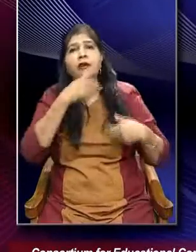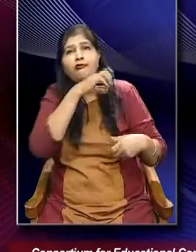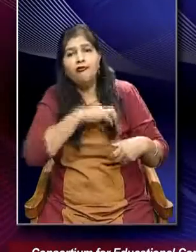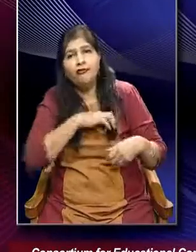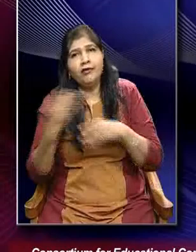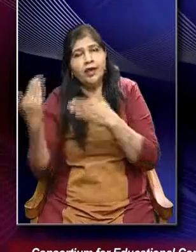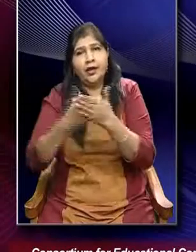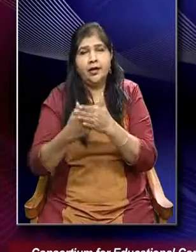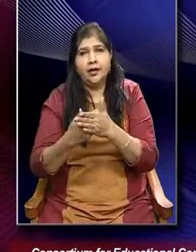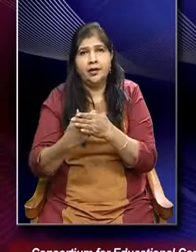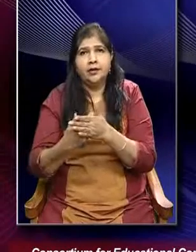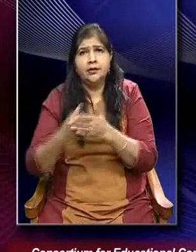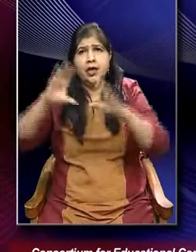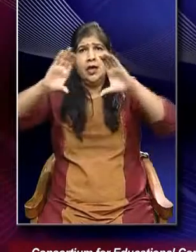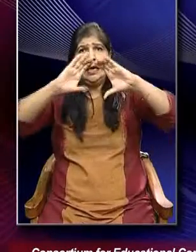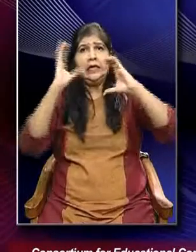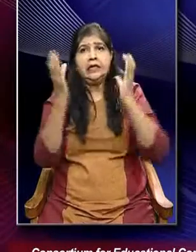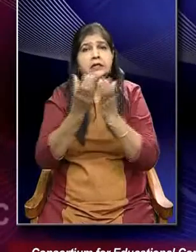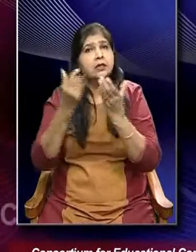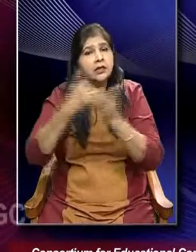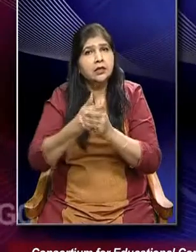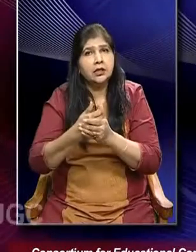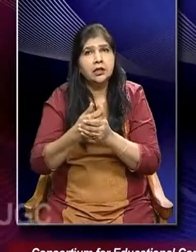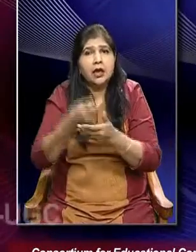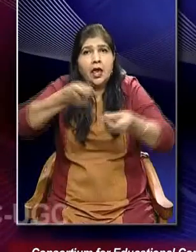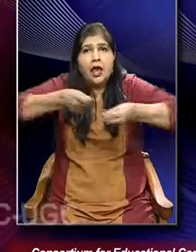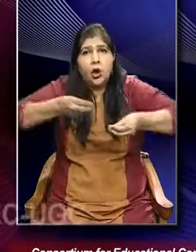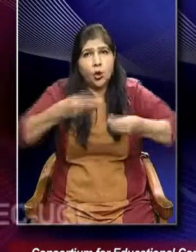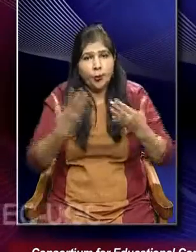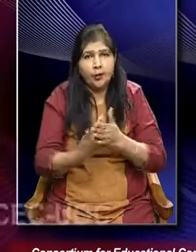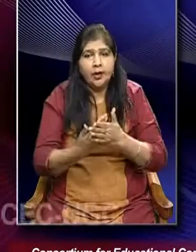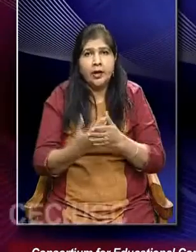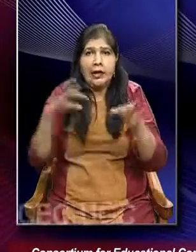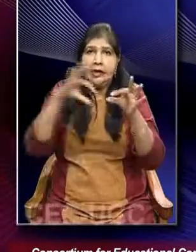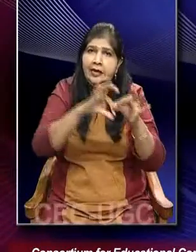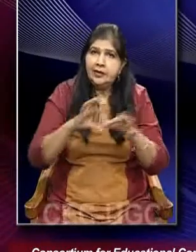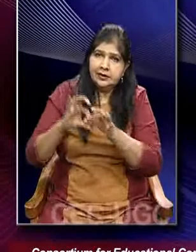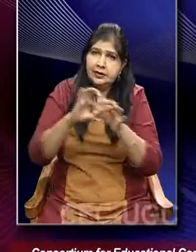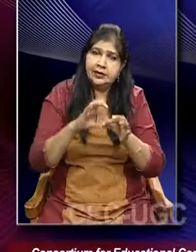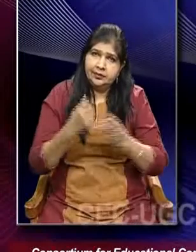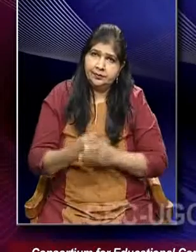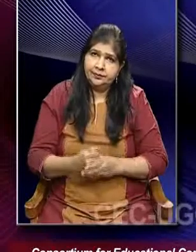of international economic integration.